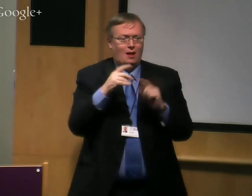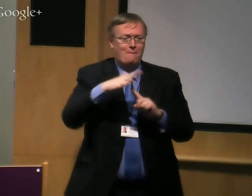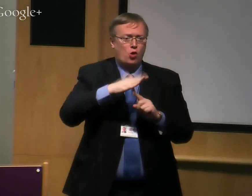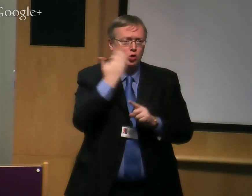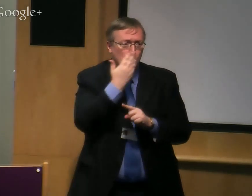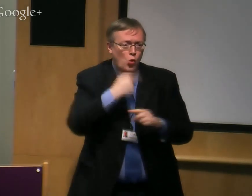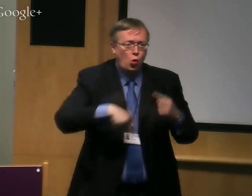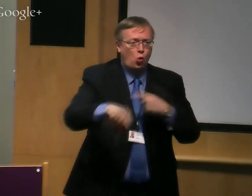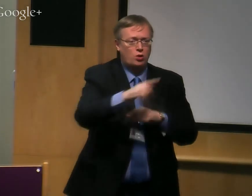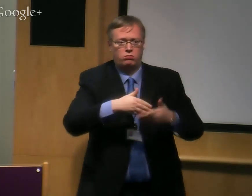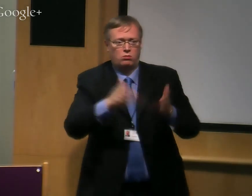GCSE standard.